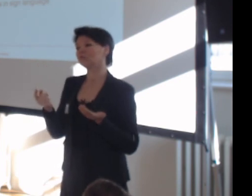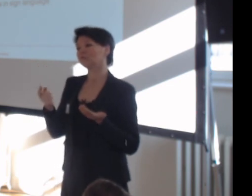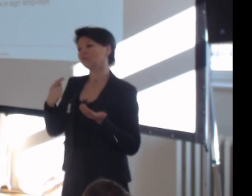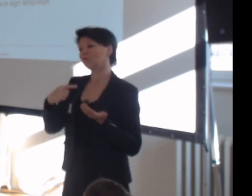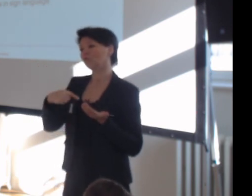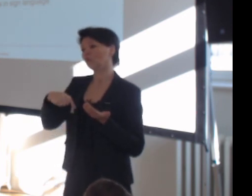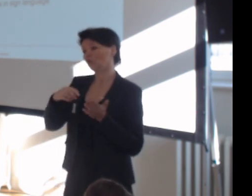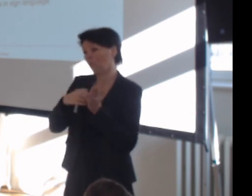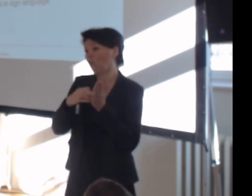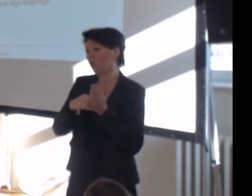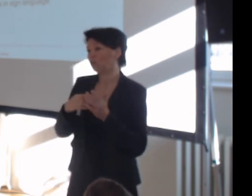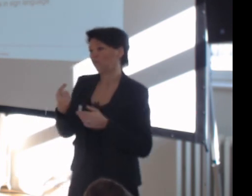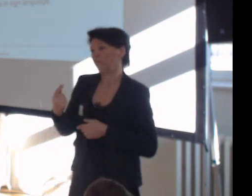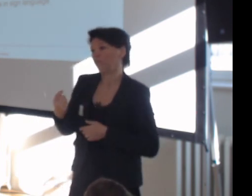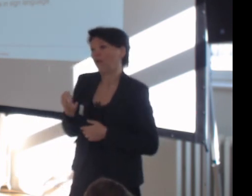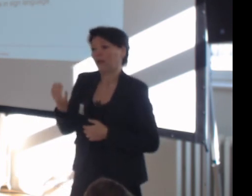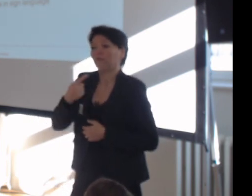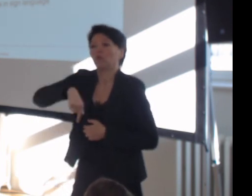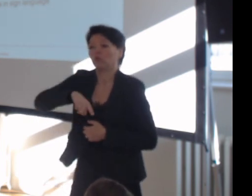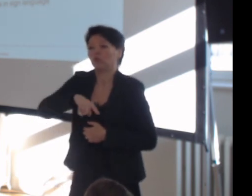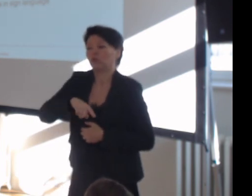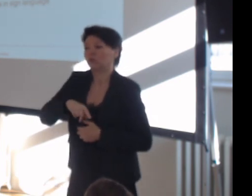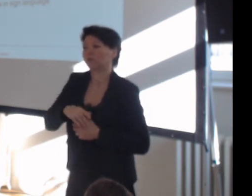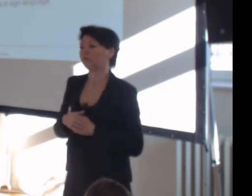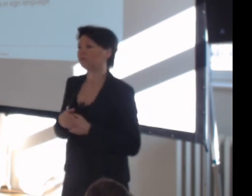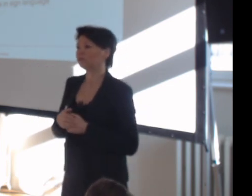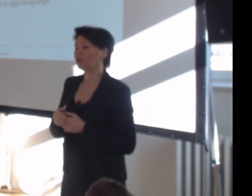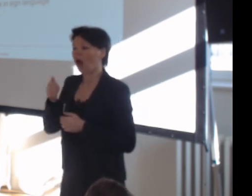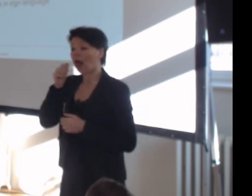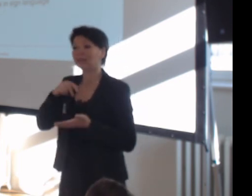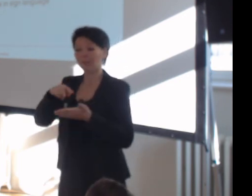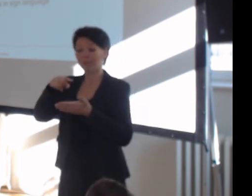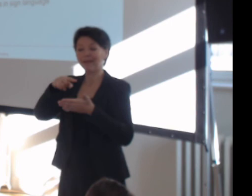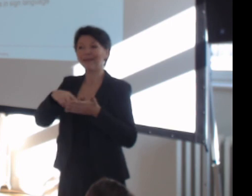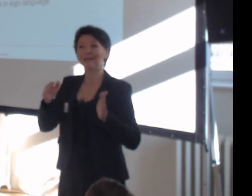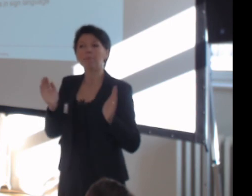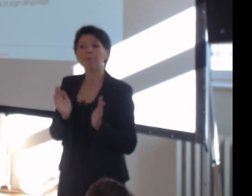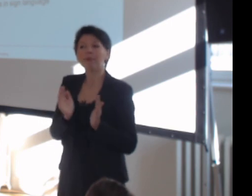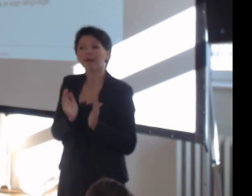which means that you have a reading impairment.